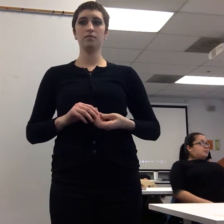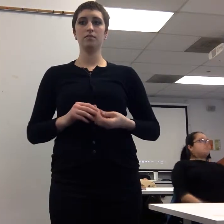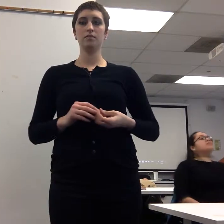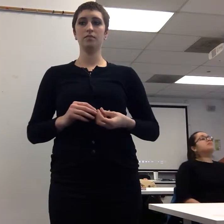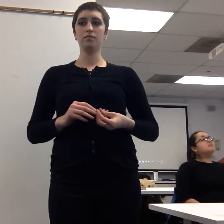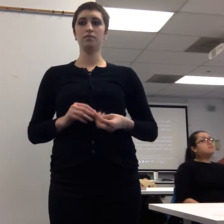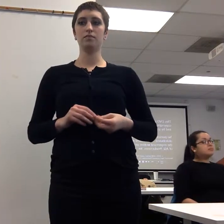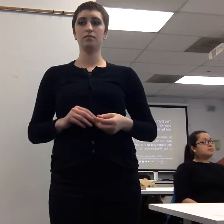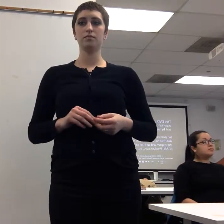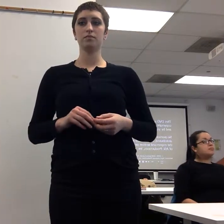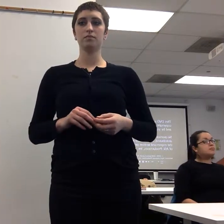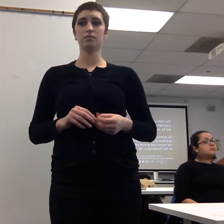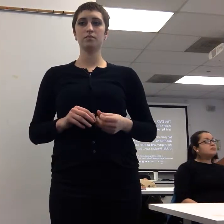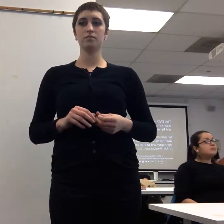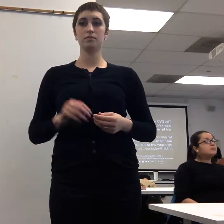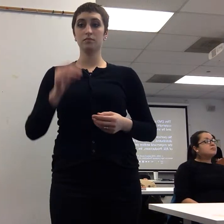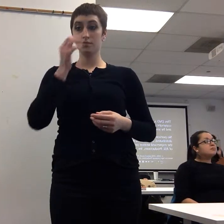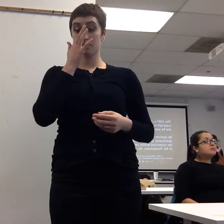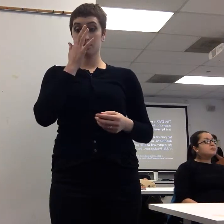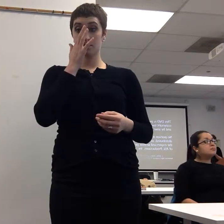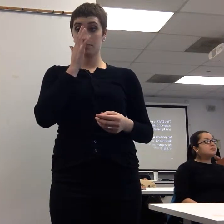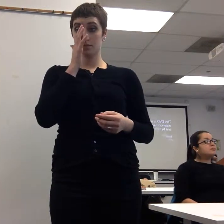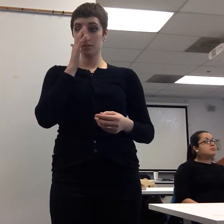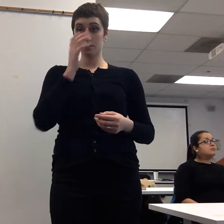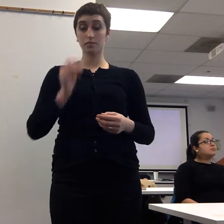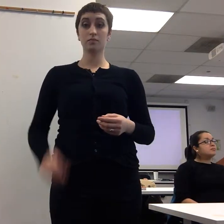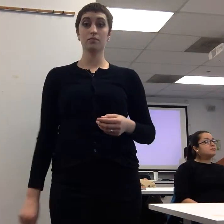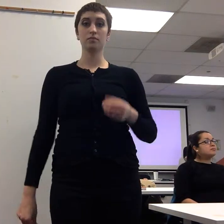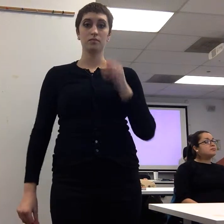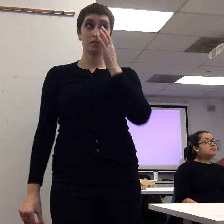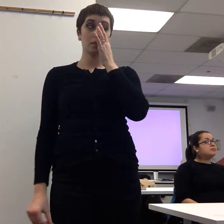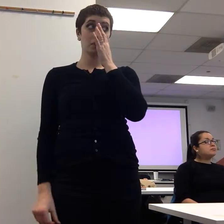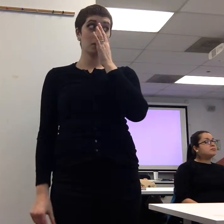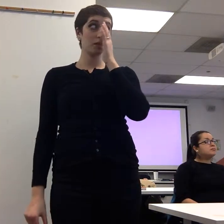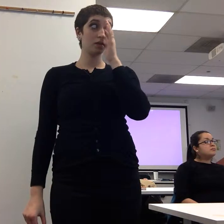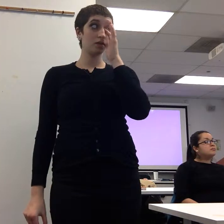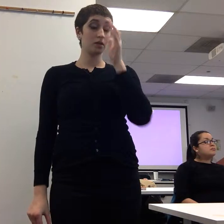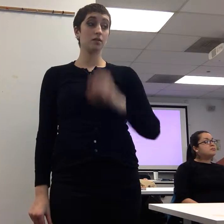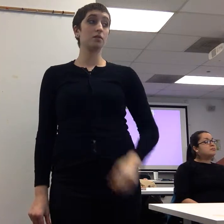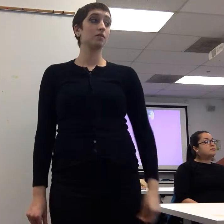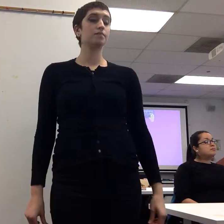Everyone's running out of space. Everyone's running out of space.